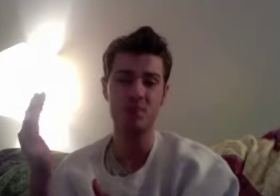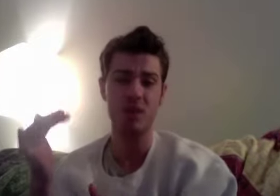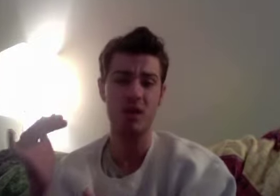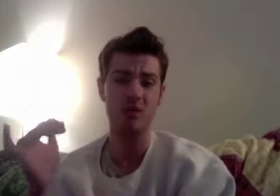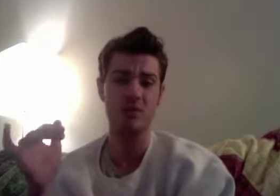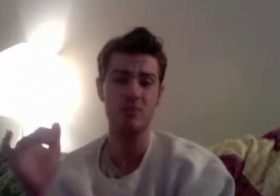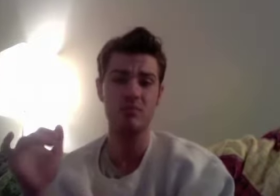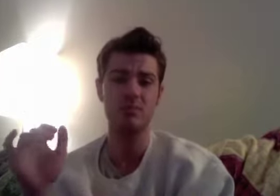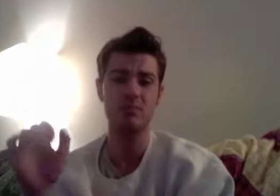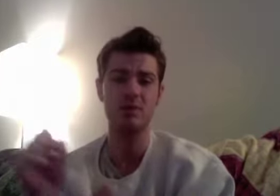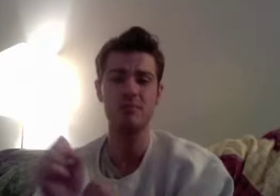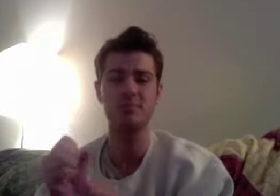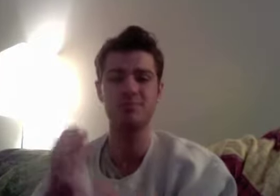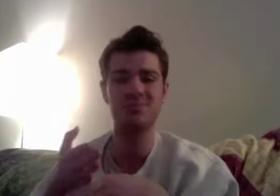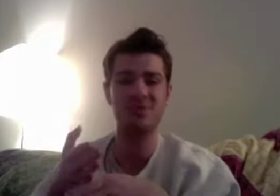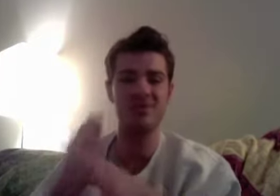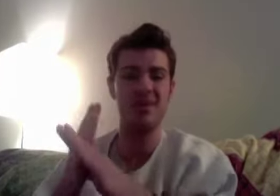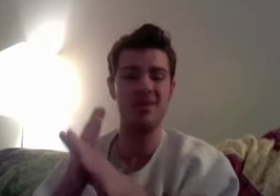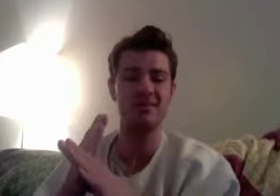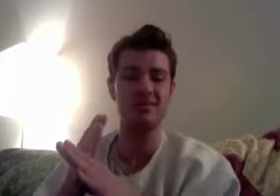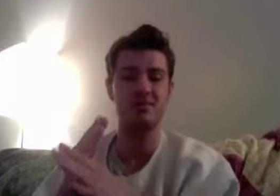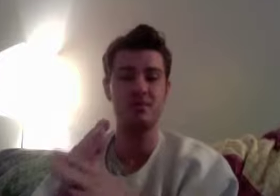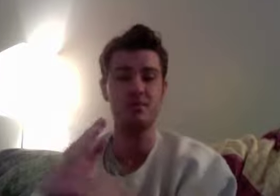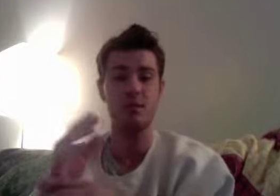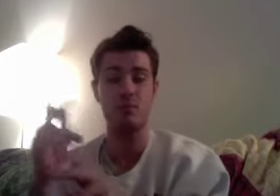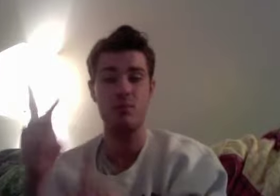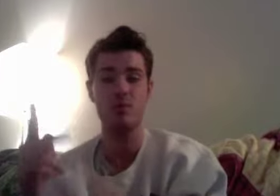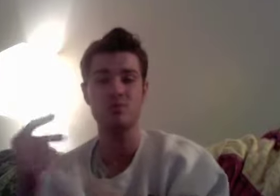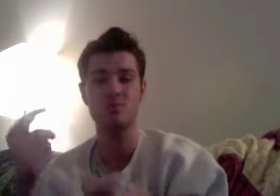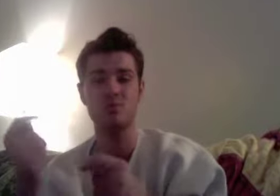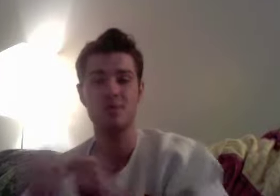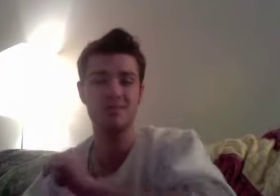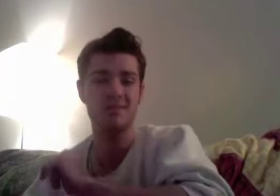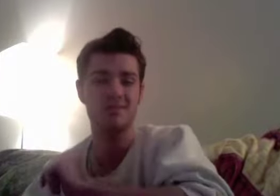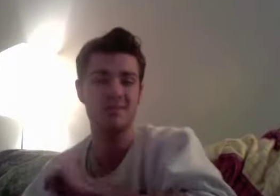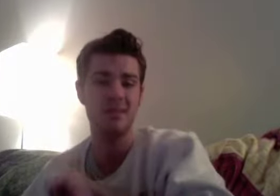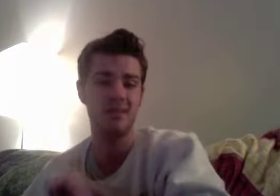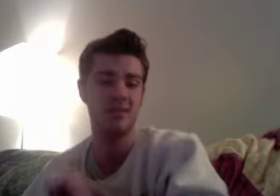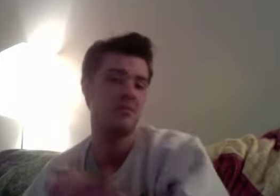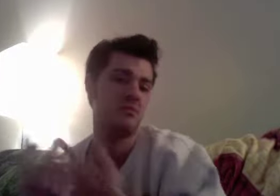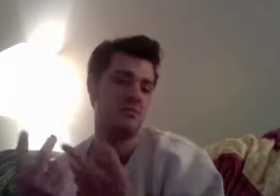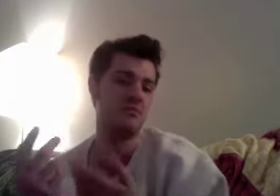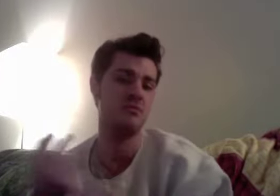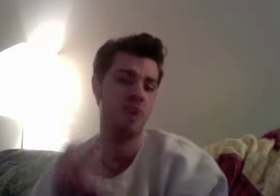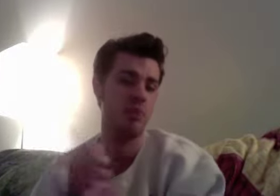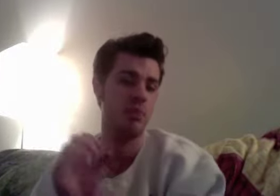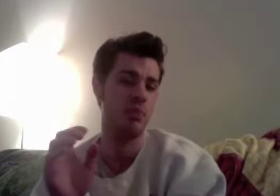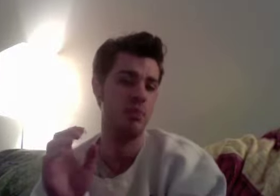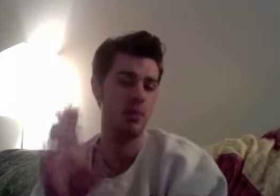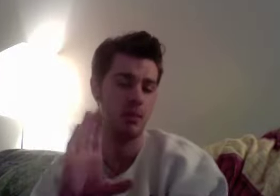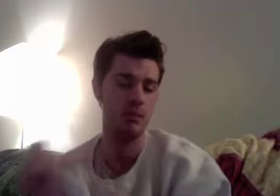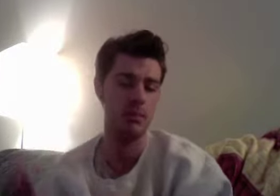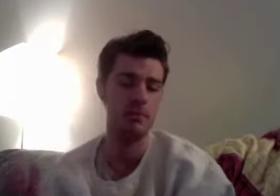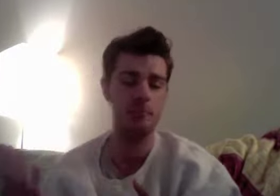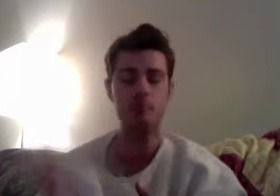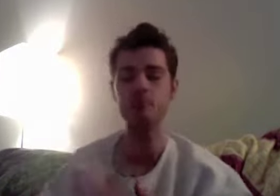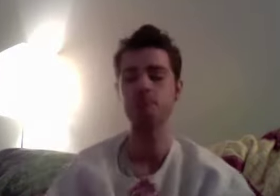order to prevent someone from trying to embezzle or illegally get money out of a company that they ought not to. Once that's been done,